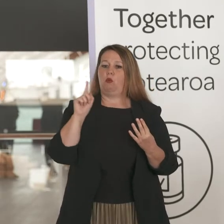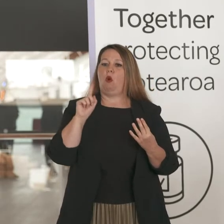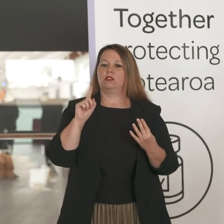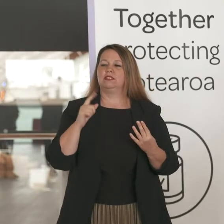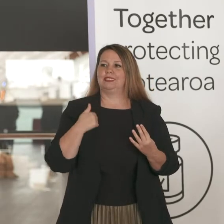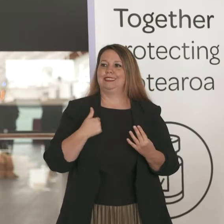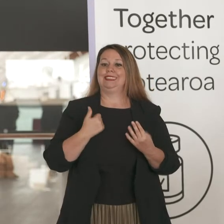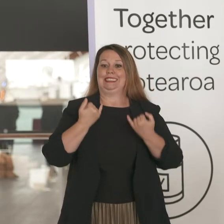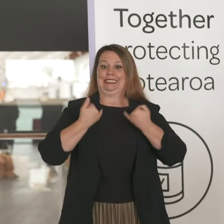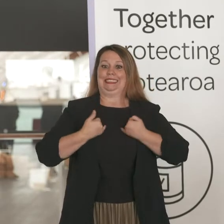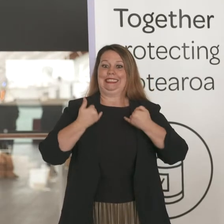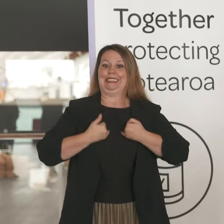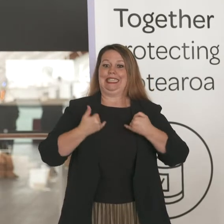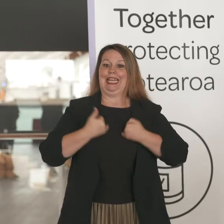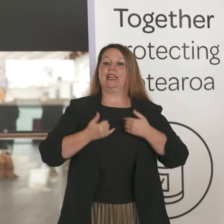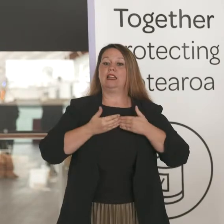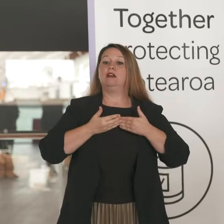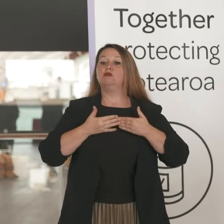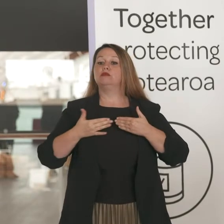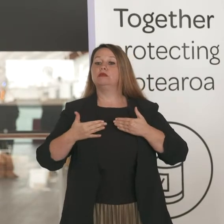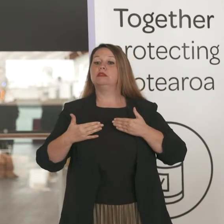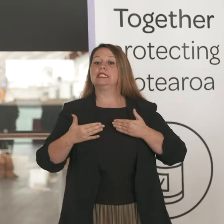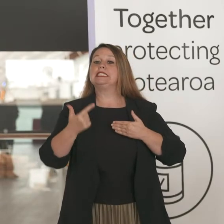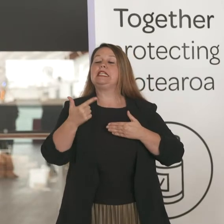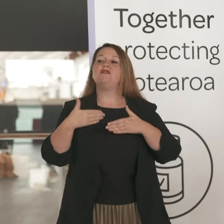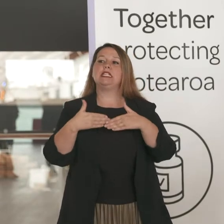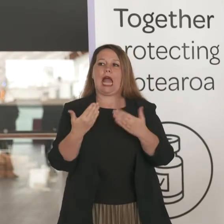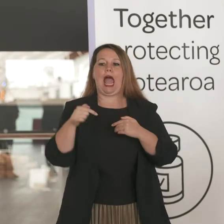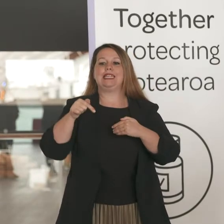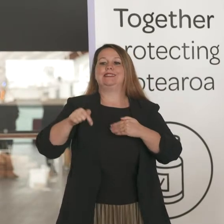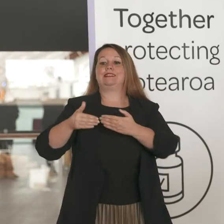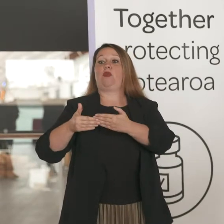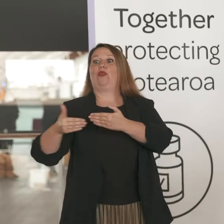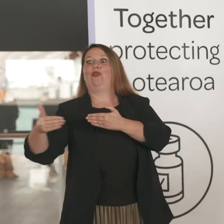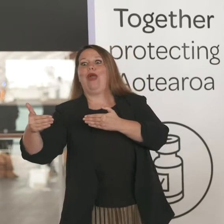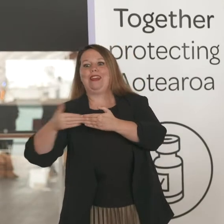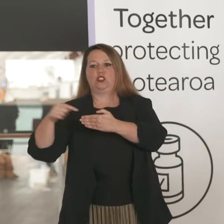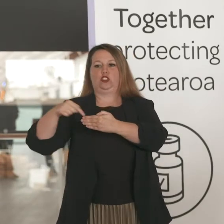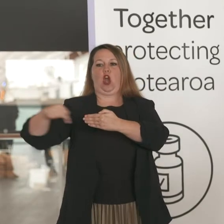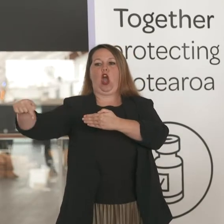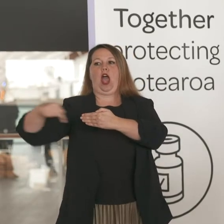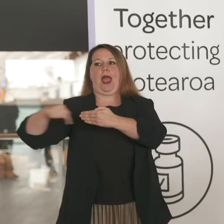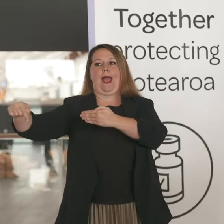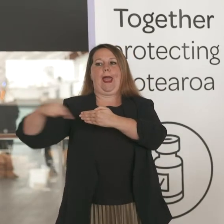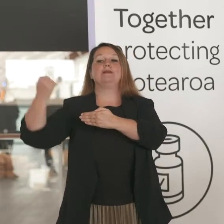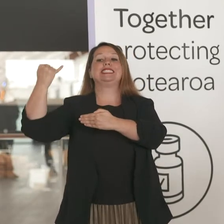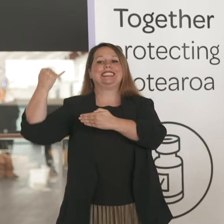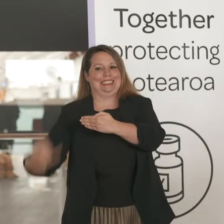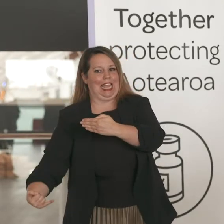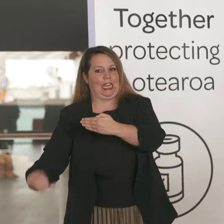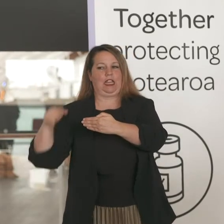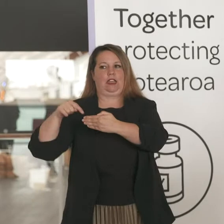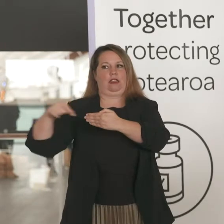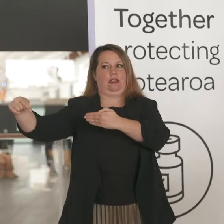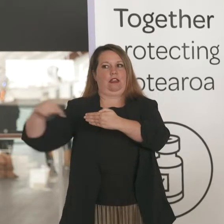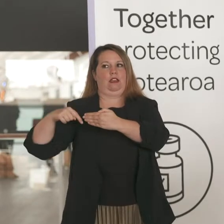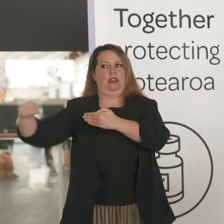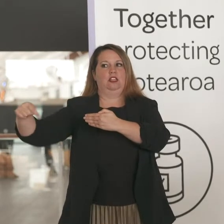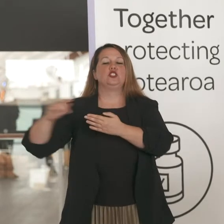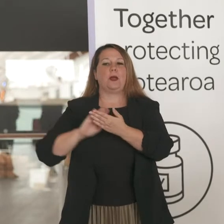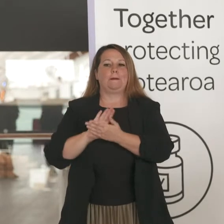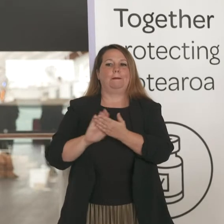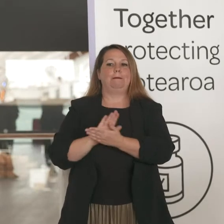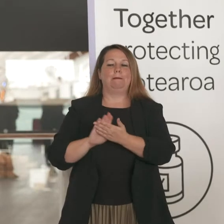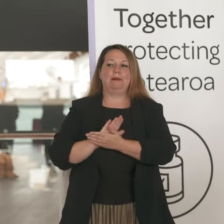So let's wait and see. There may be higher numbers in hospital in the coming days, but hopefully as those